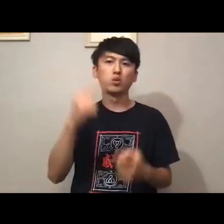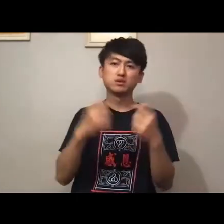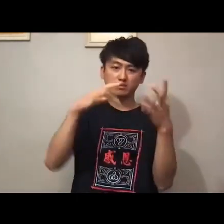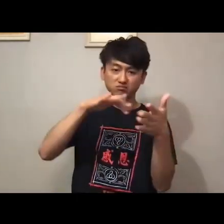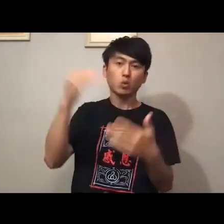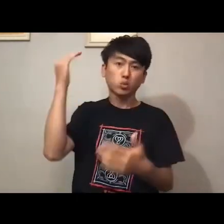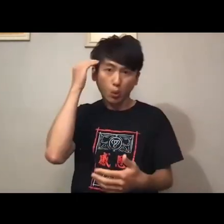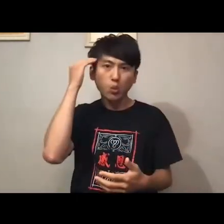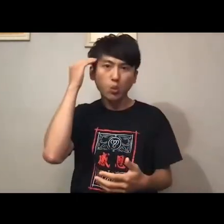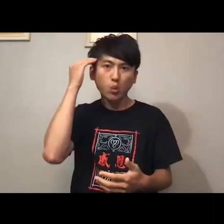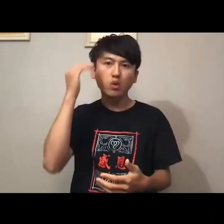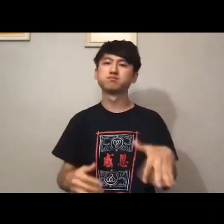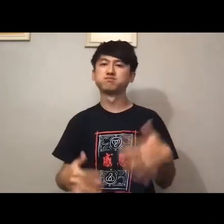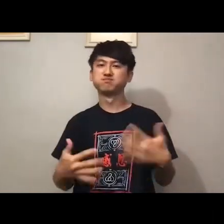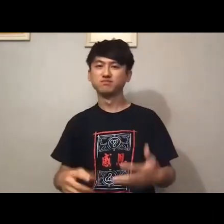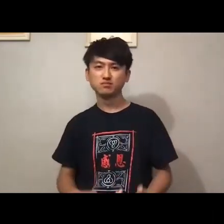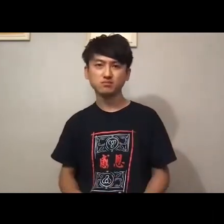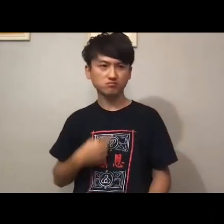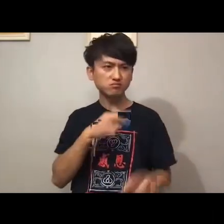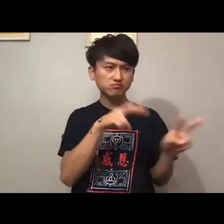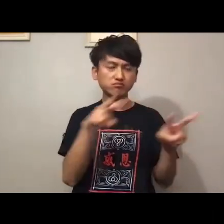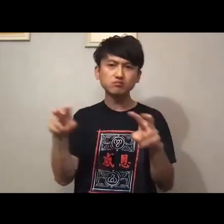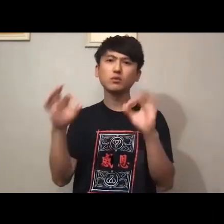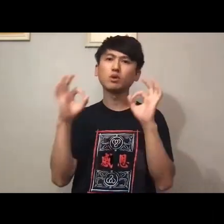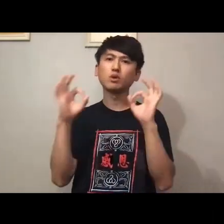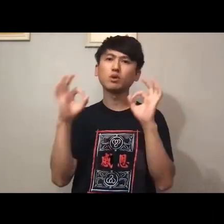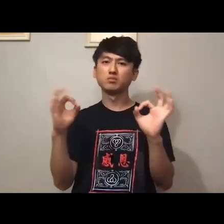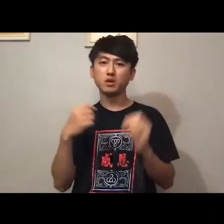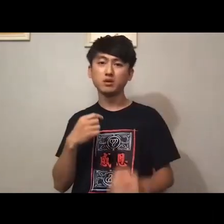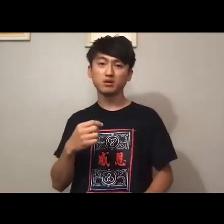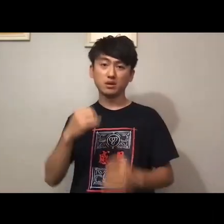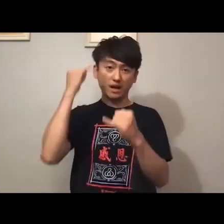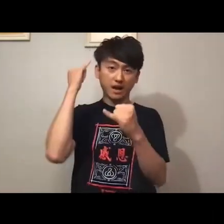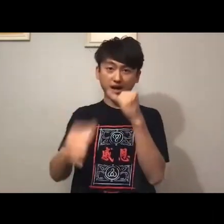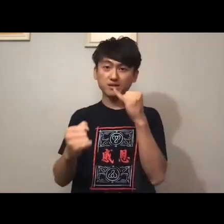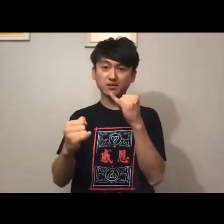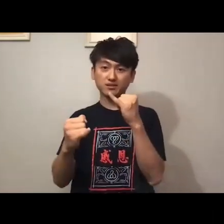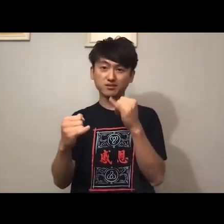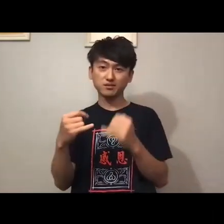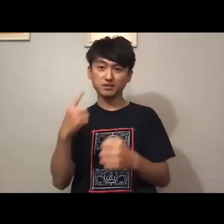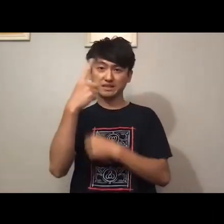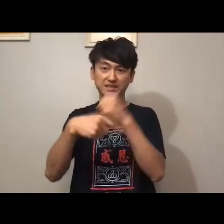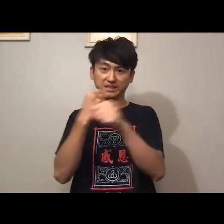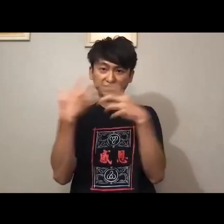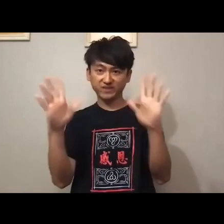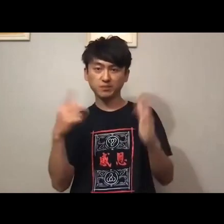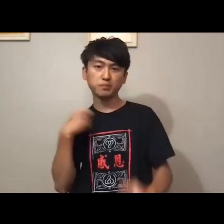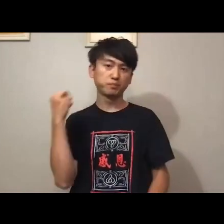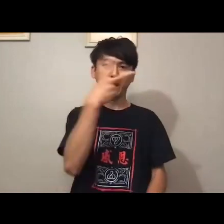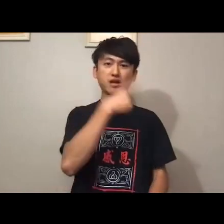again, so that the sign language was really what was focused on. And I thought that was